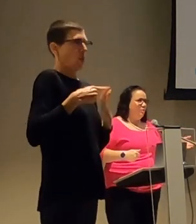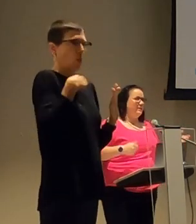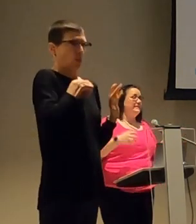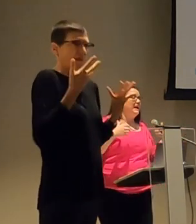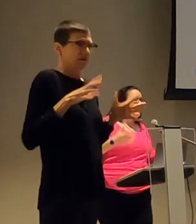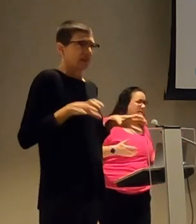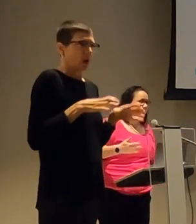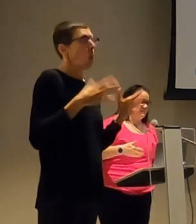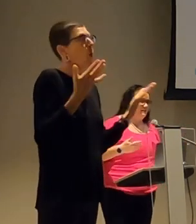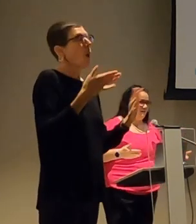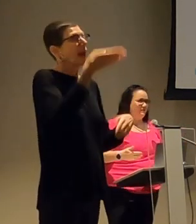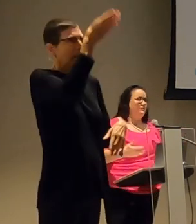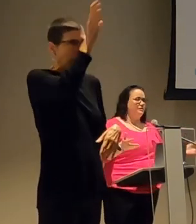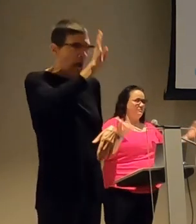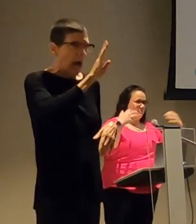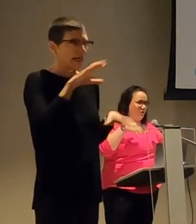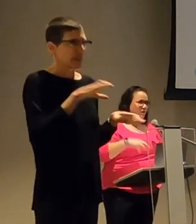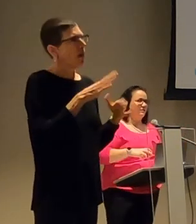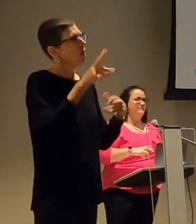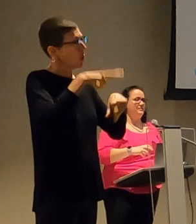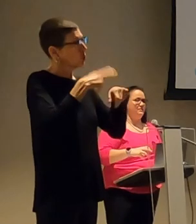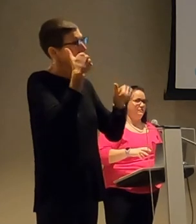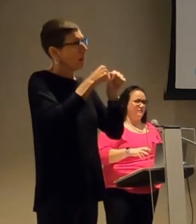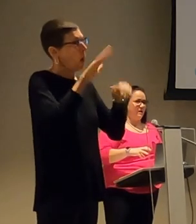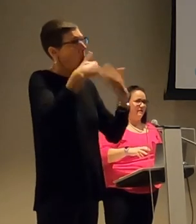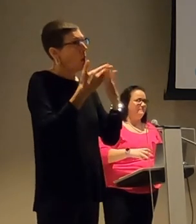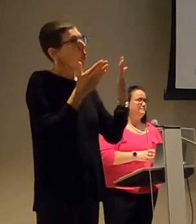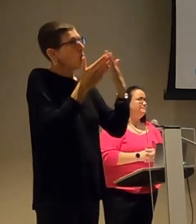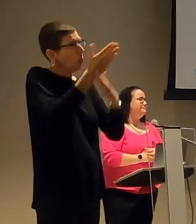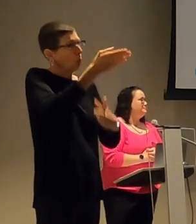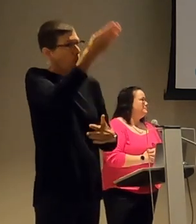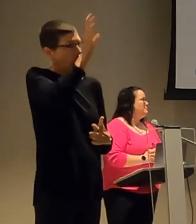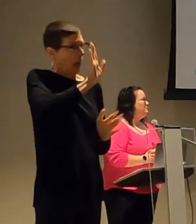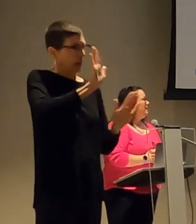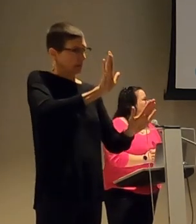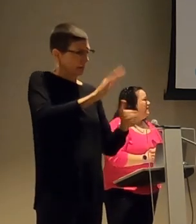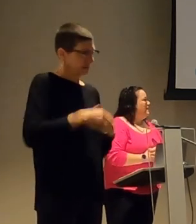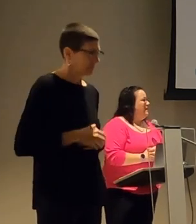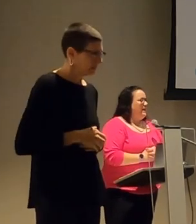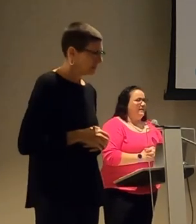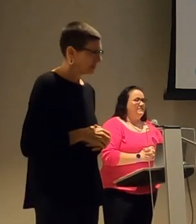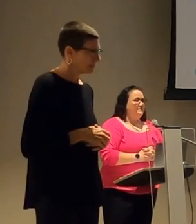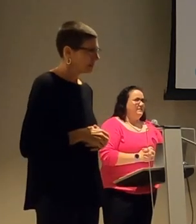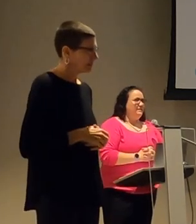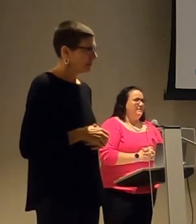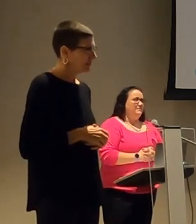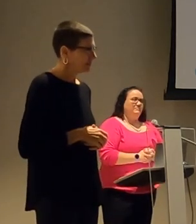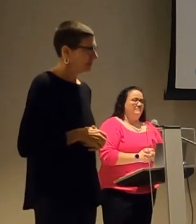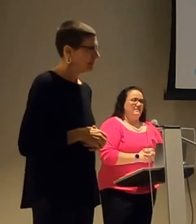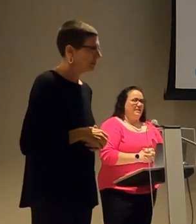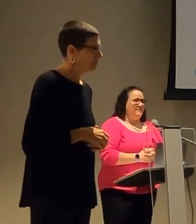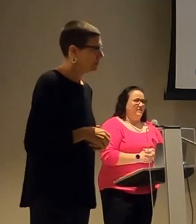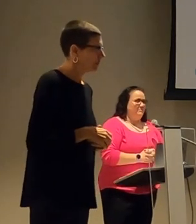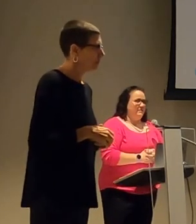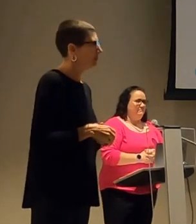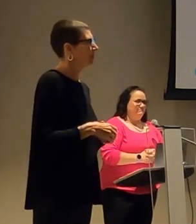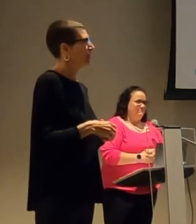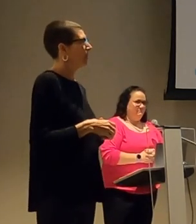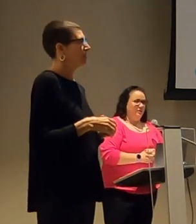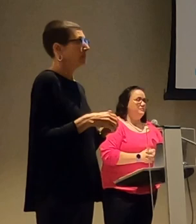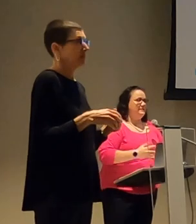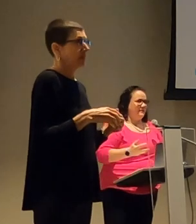done, what God has done. Of course, remember, all of this is through God. And the enemy